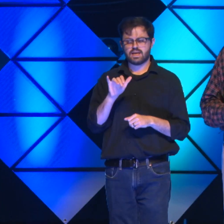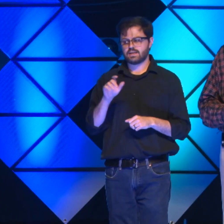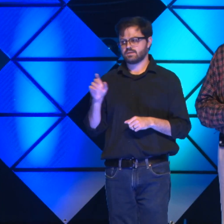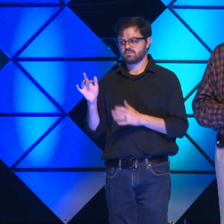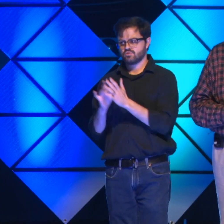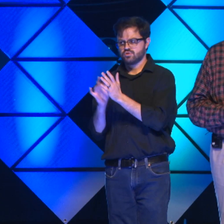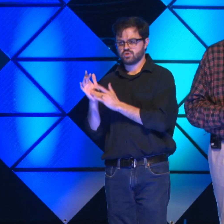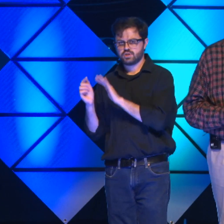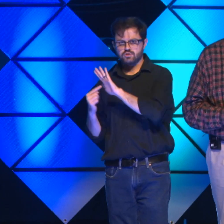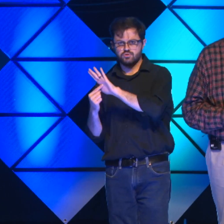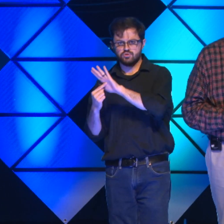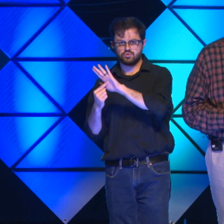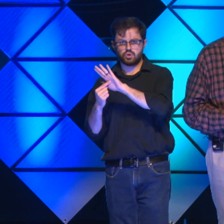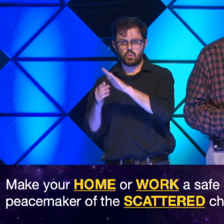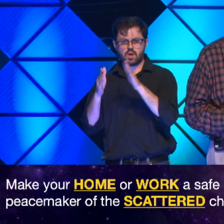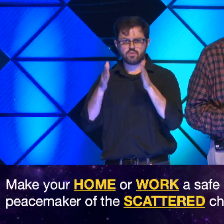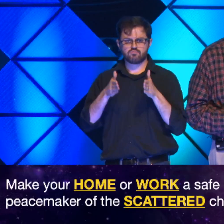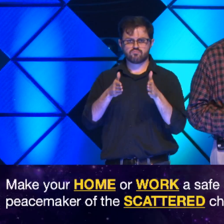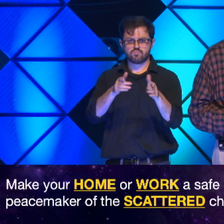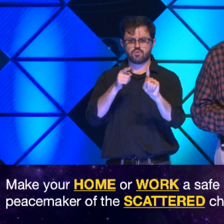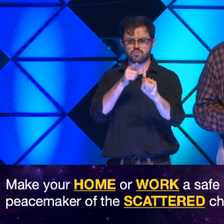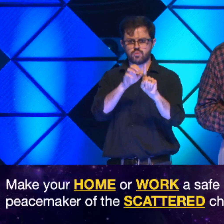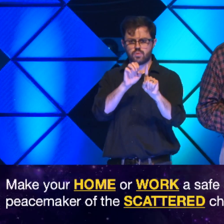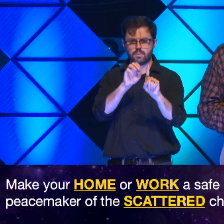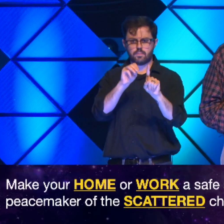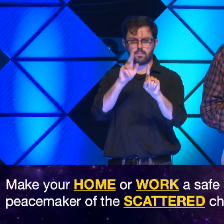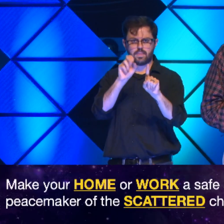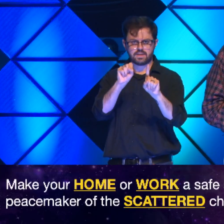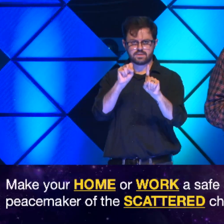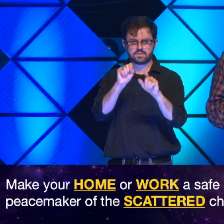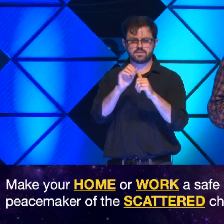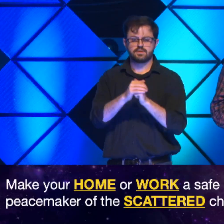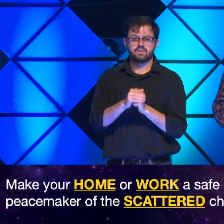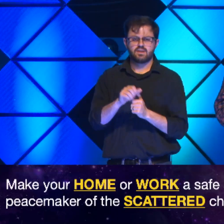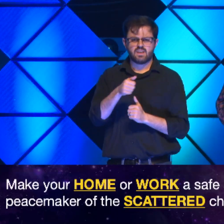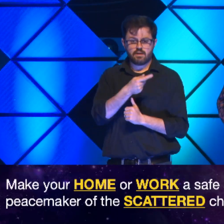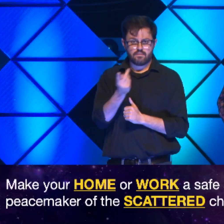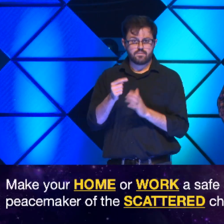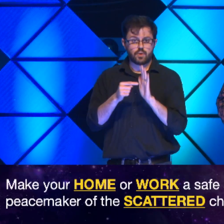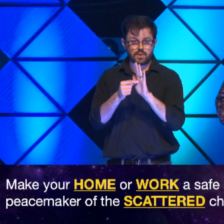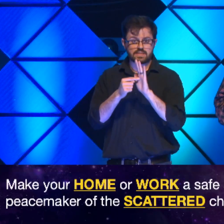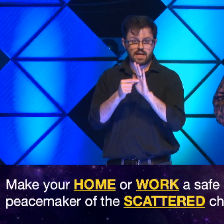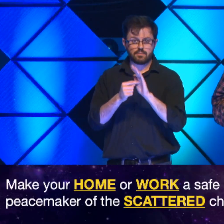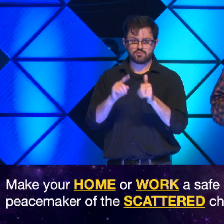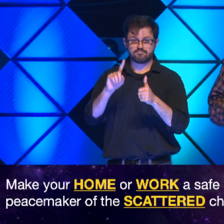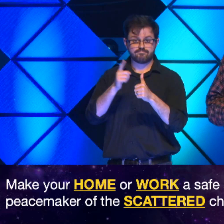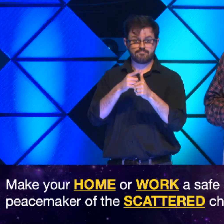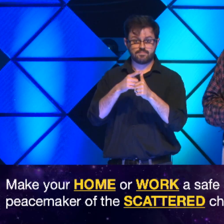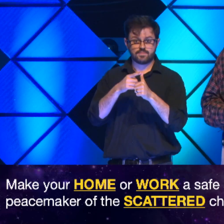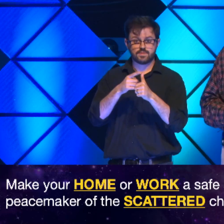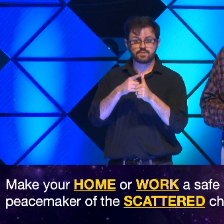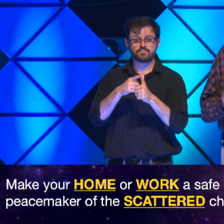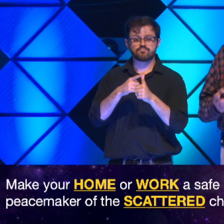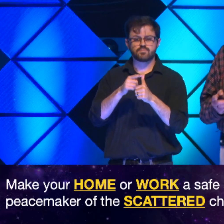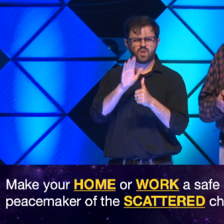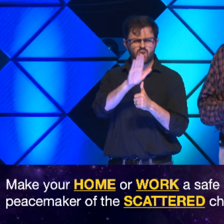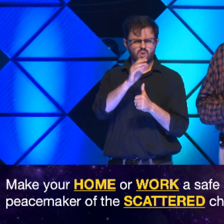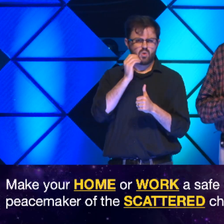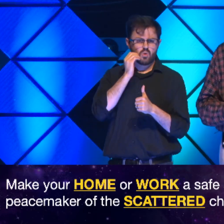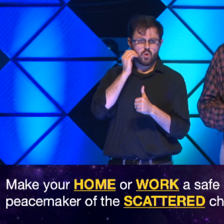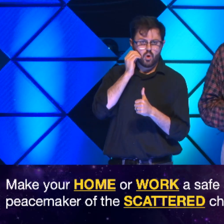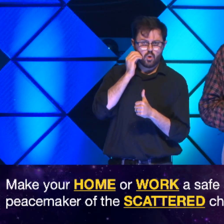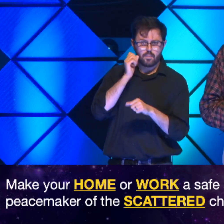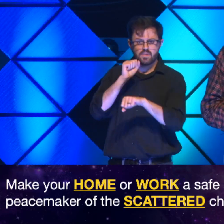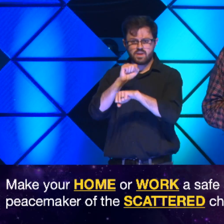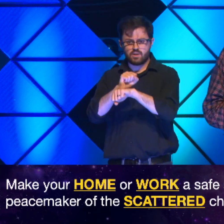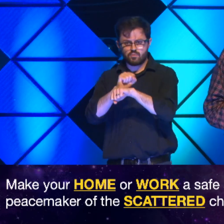take a look at a few. First thing you can do is you can make your home or your work a safe space